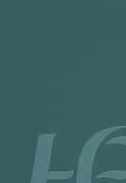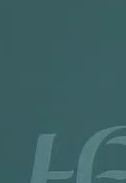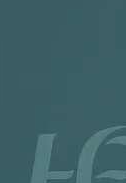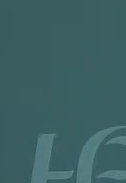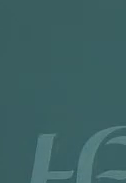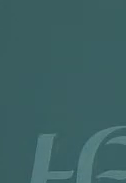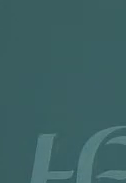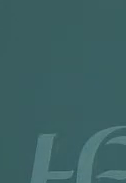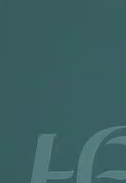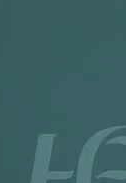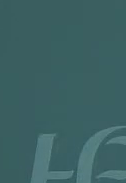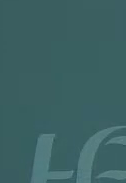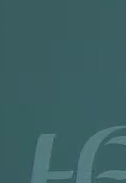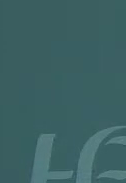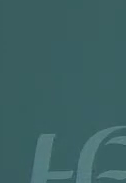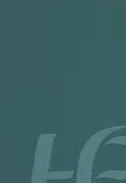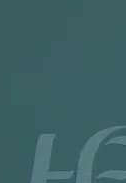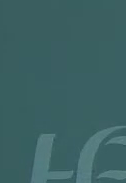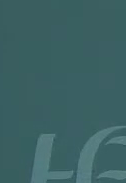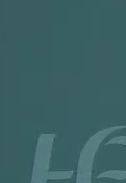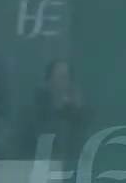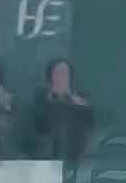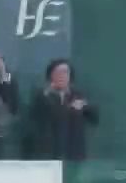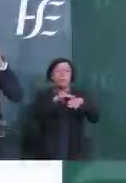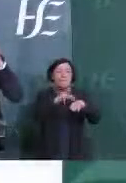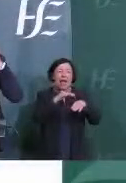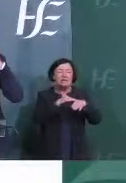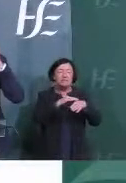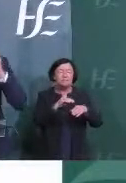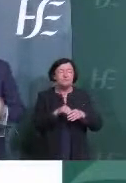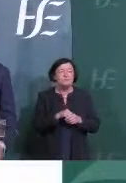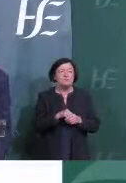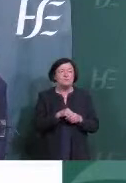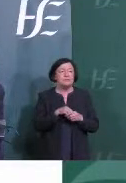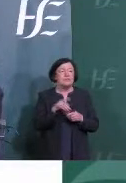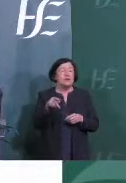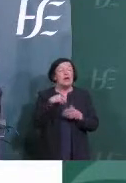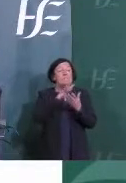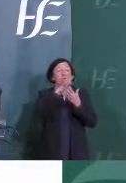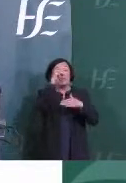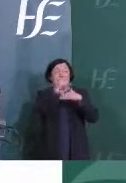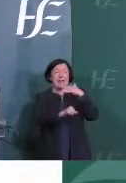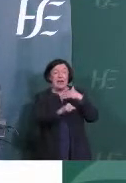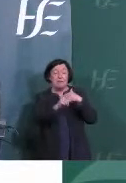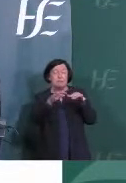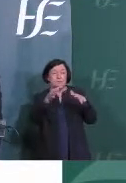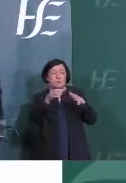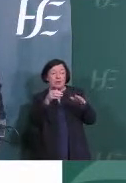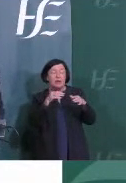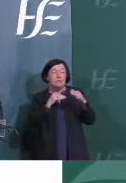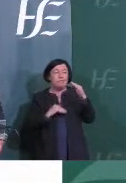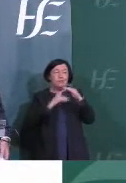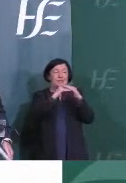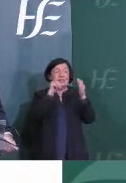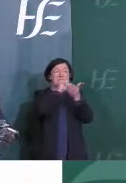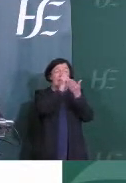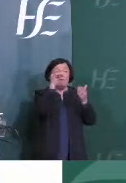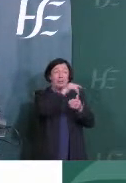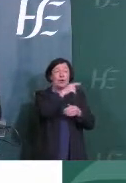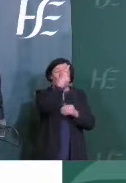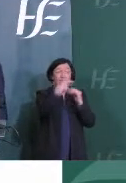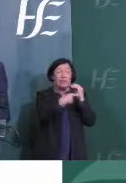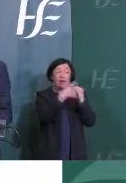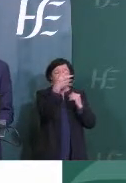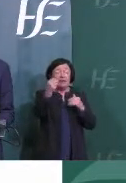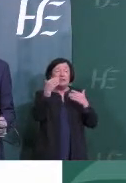some commentary on the vaccination programme and its impact it's having. So our 14-day incidence peaked in the 7th of January at almost 1,500. It's